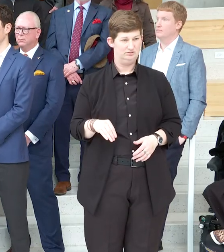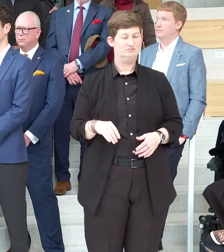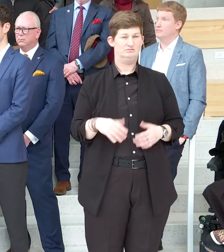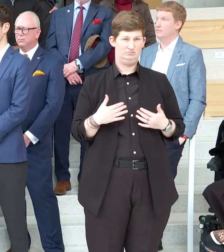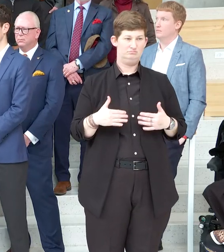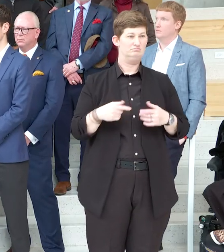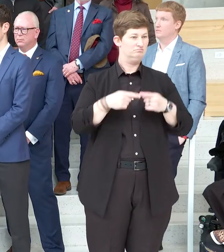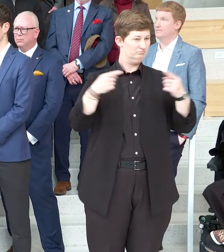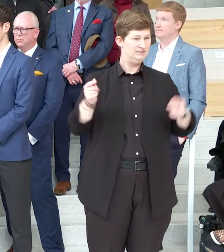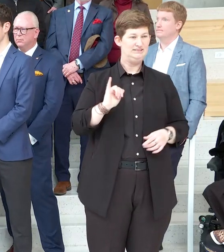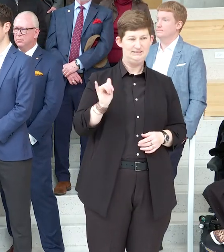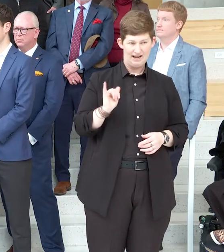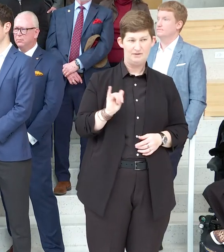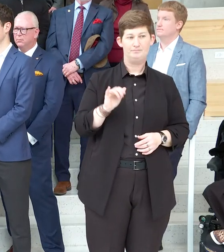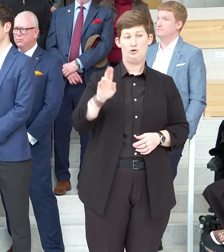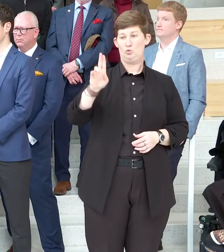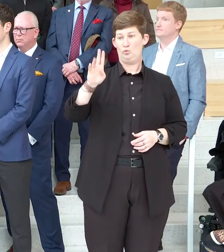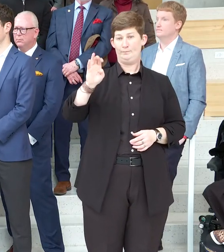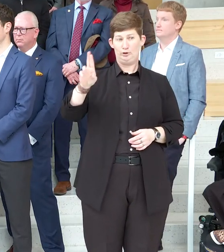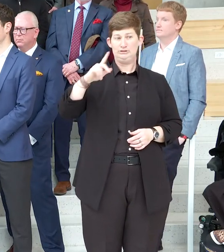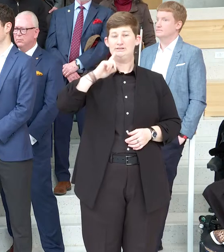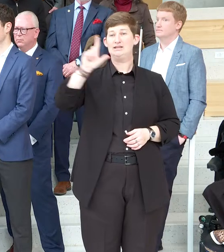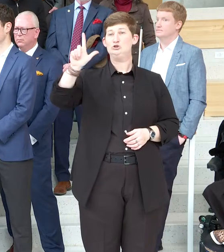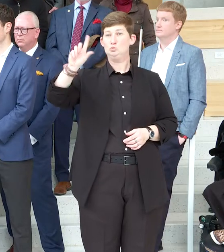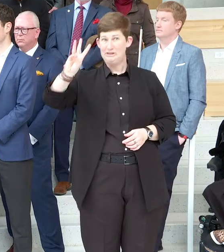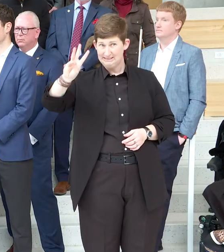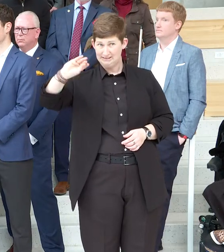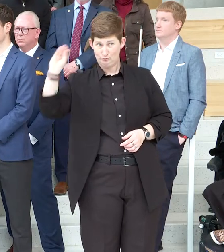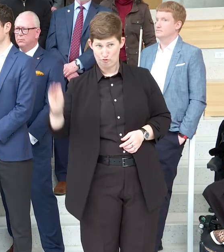Uber reported that 26%, or